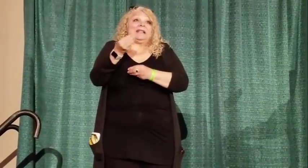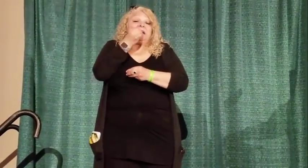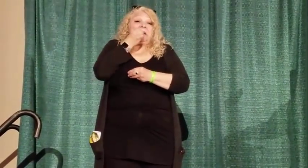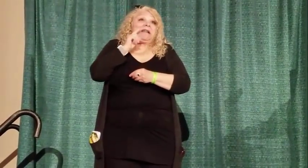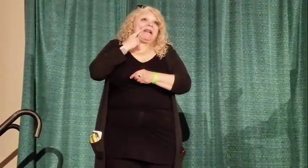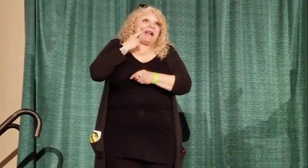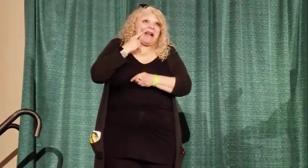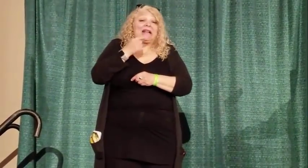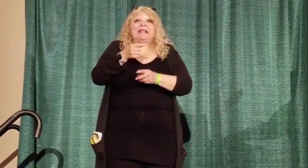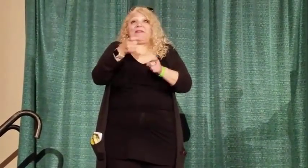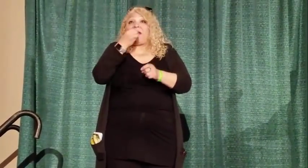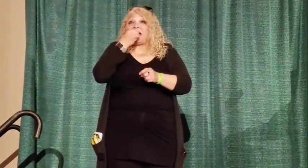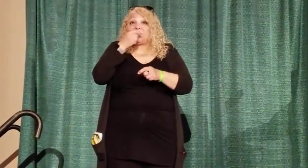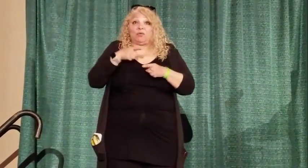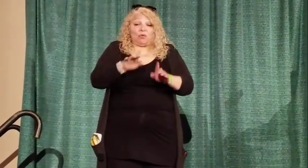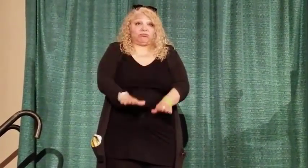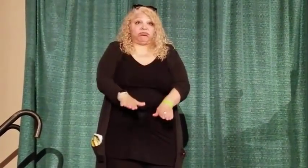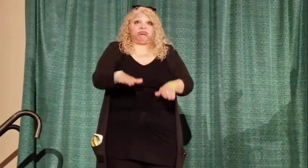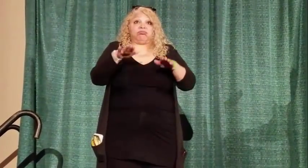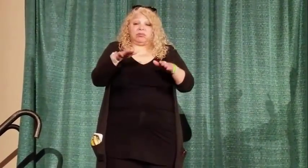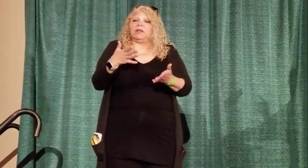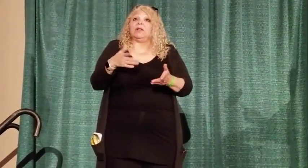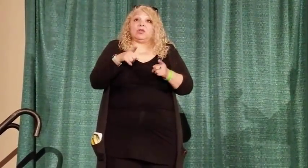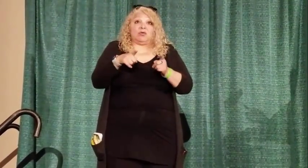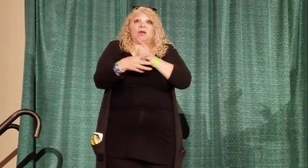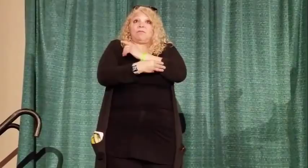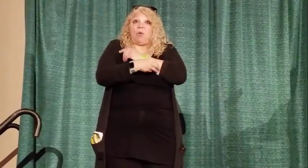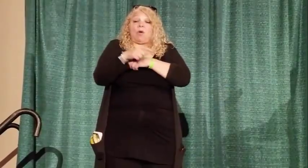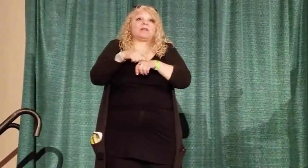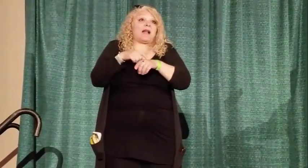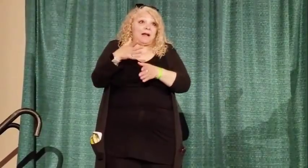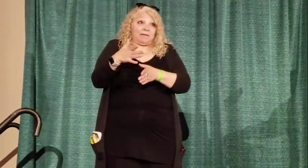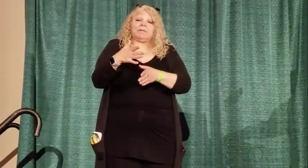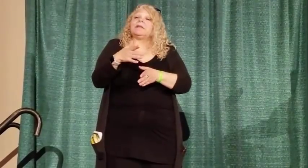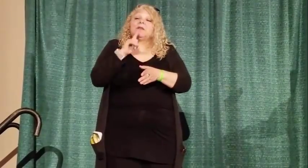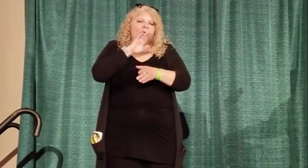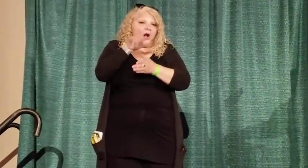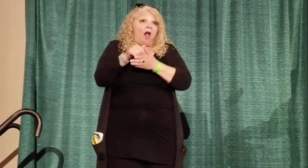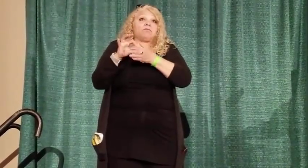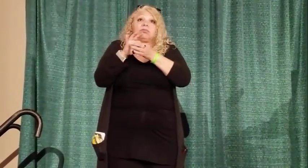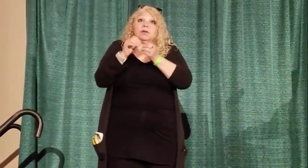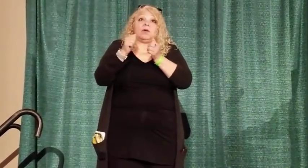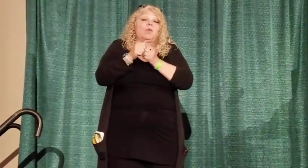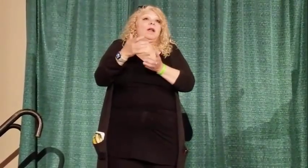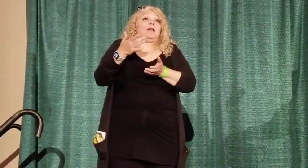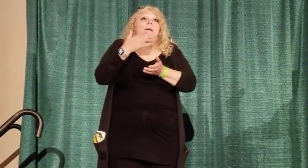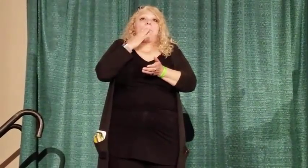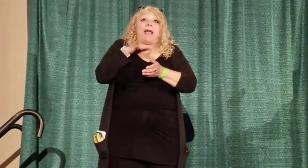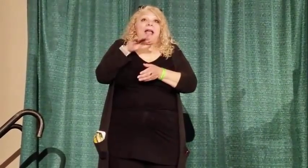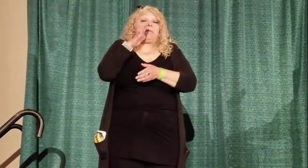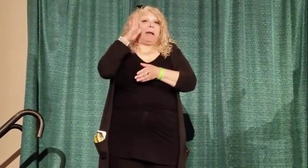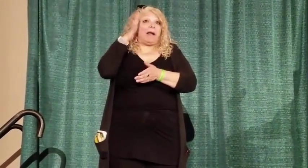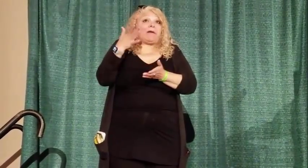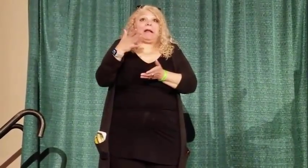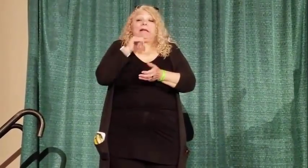junk food and fast food in childhood is better than poverty and drug abuse, better than bad parenting, lack of parenting, abusive